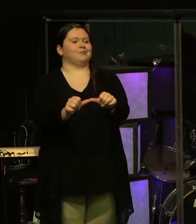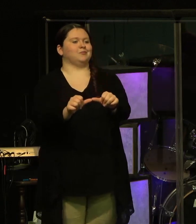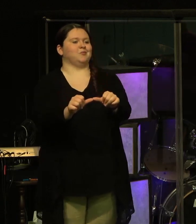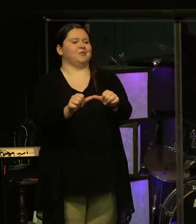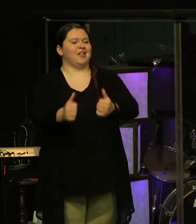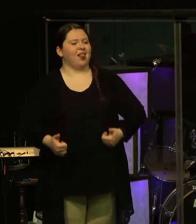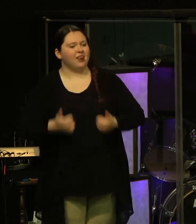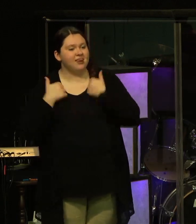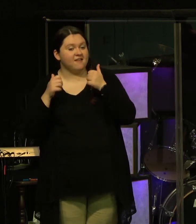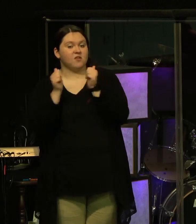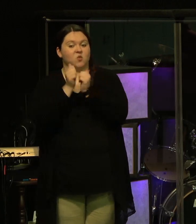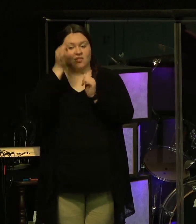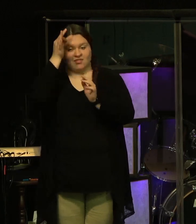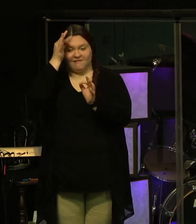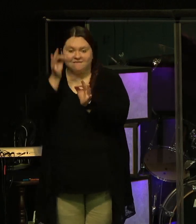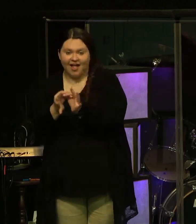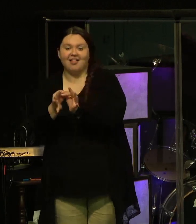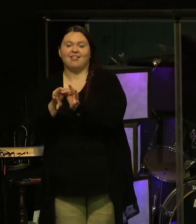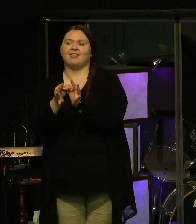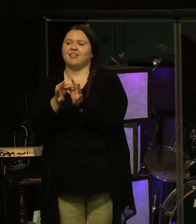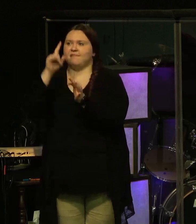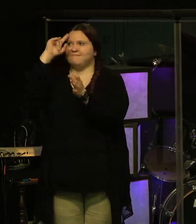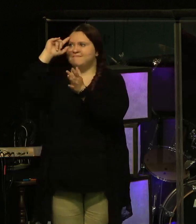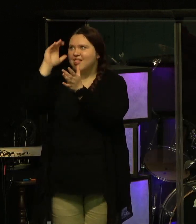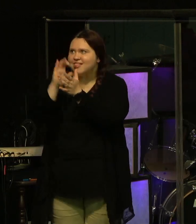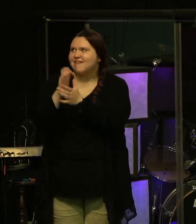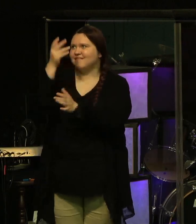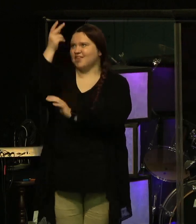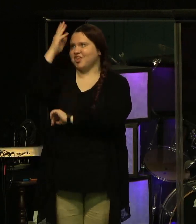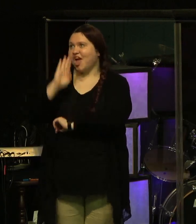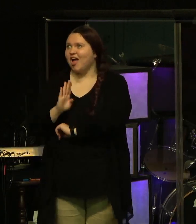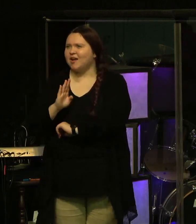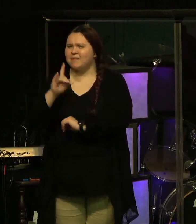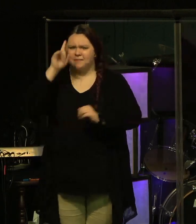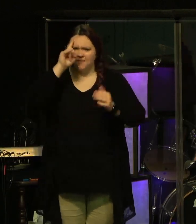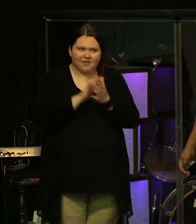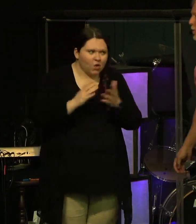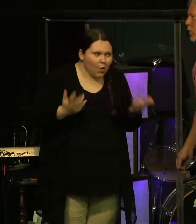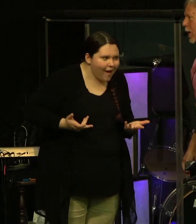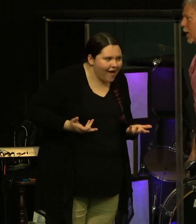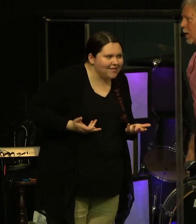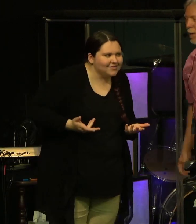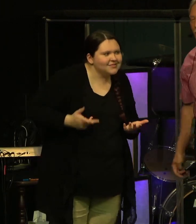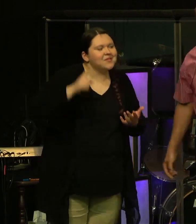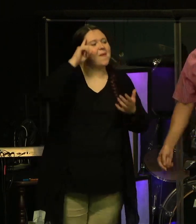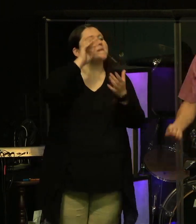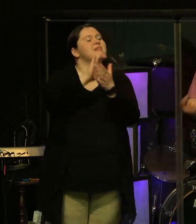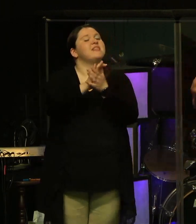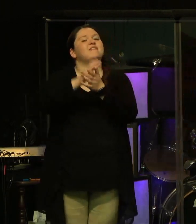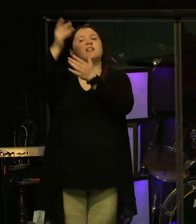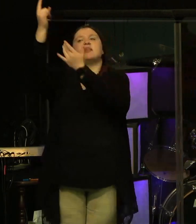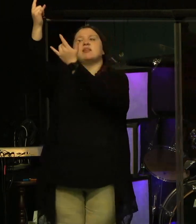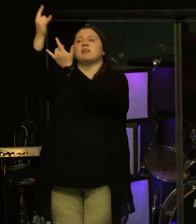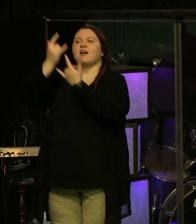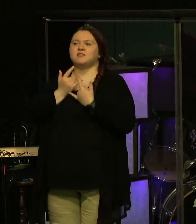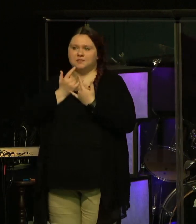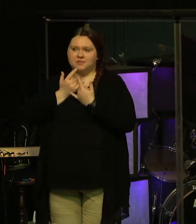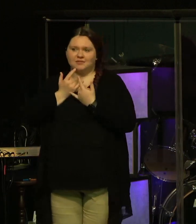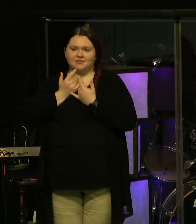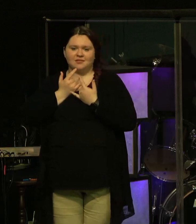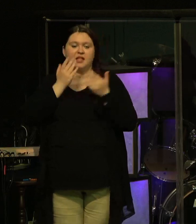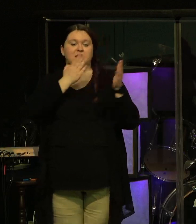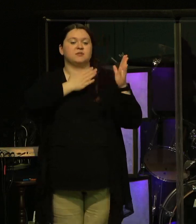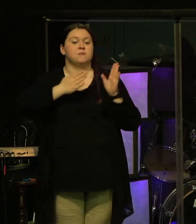by faith, not by sight. Believing God. Believing what? That he loves me. His purposes for me are